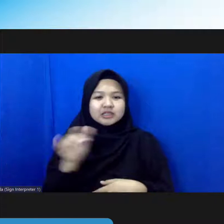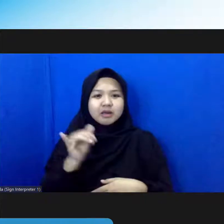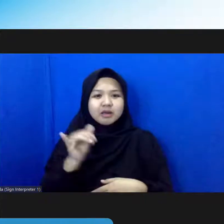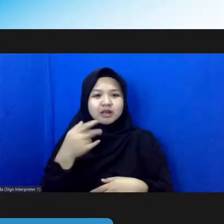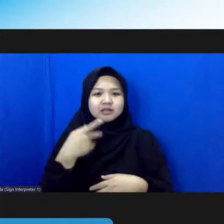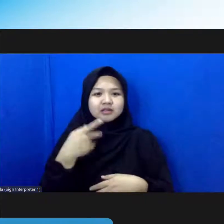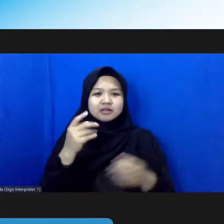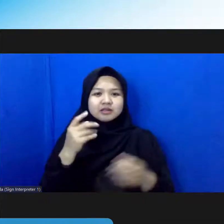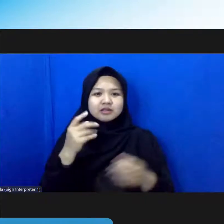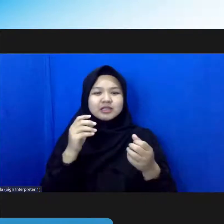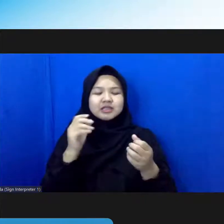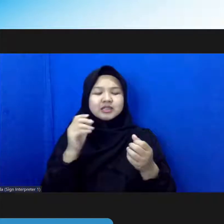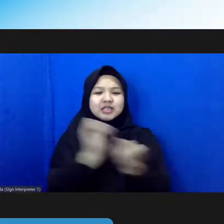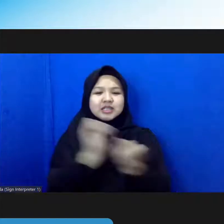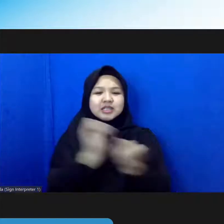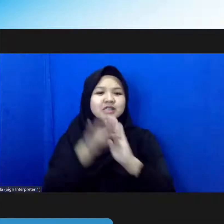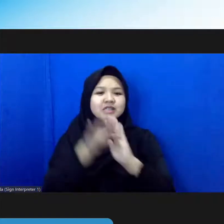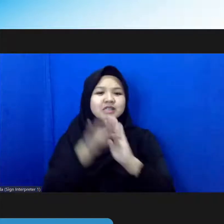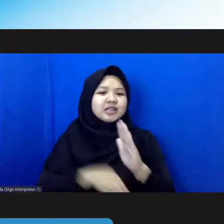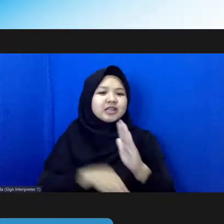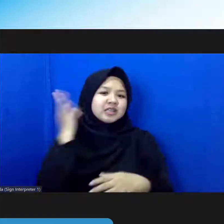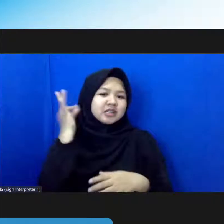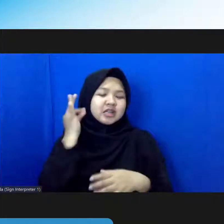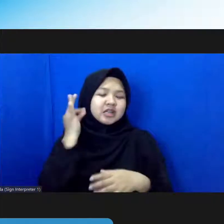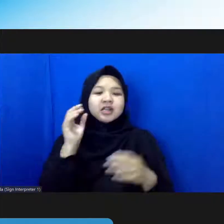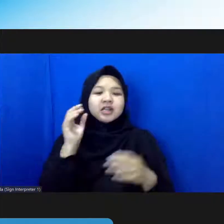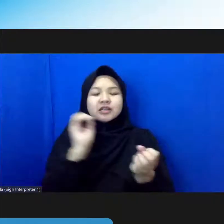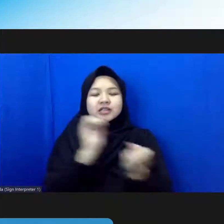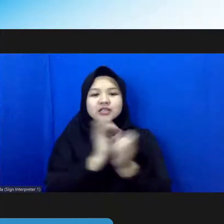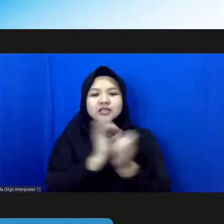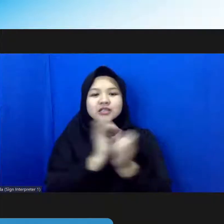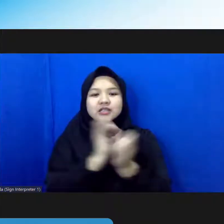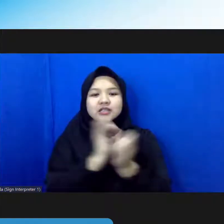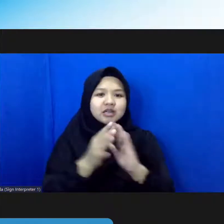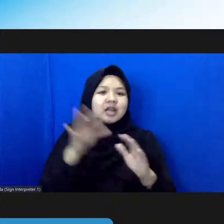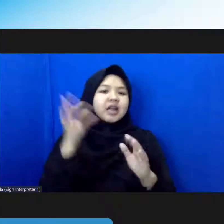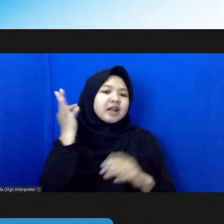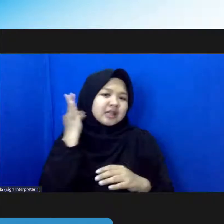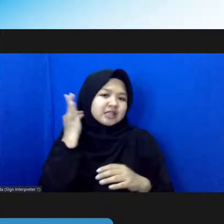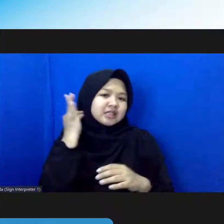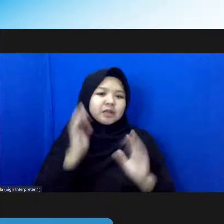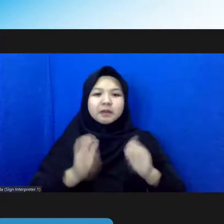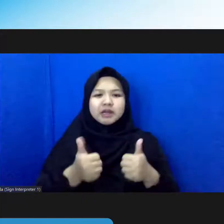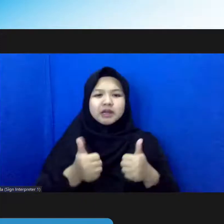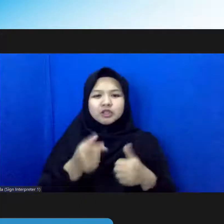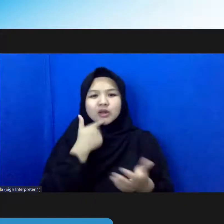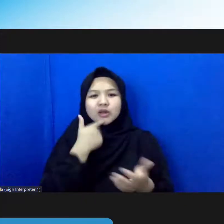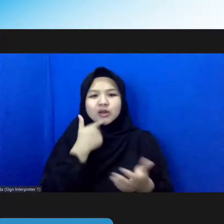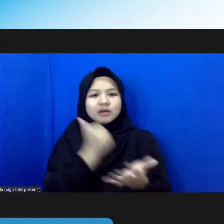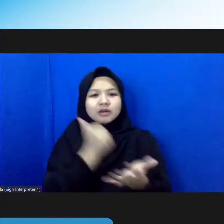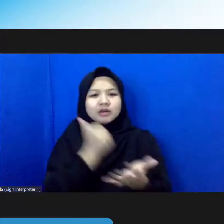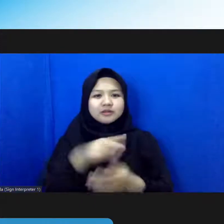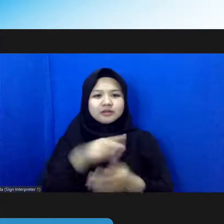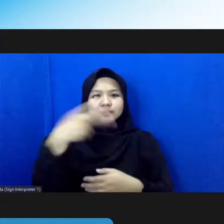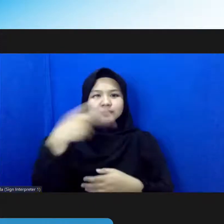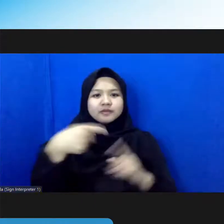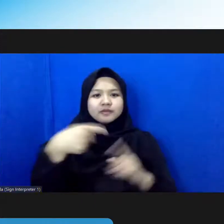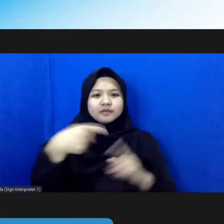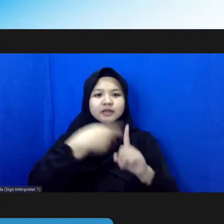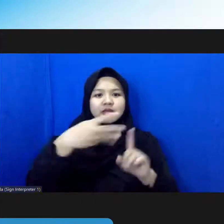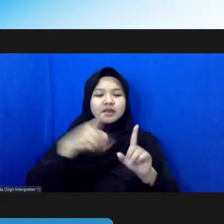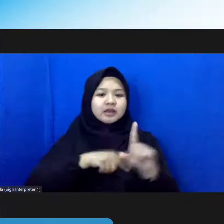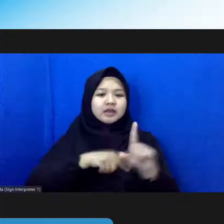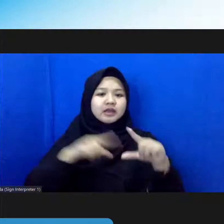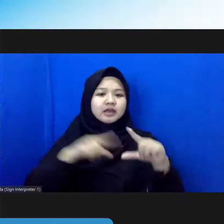risk reduction. Disaster preparedness is one of the most important thing for disaster risk reduction. I think back to you, Kala, for this one, Kea.